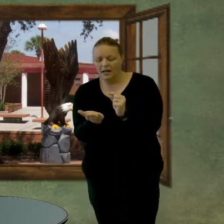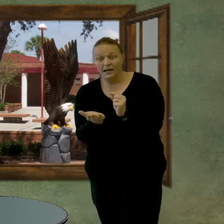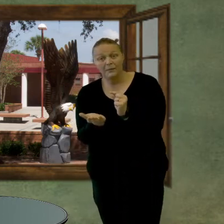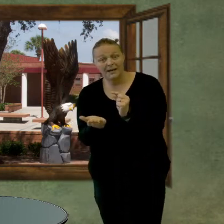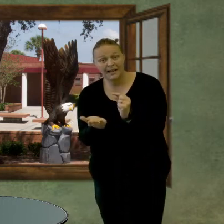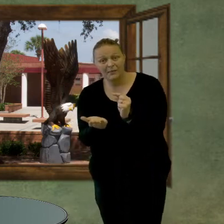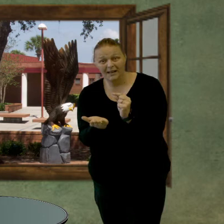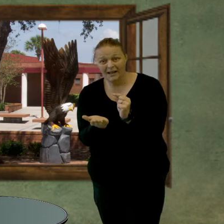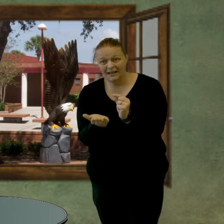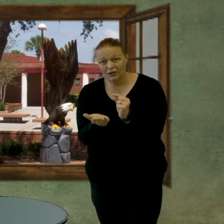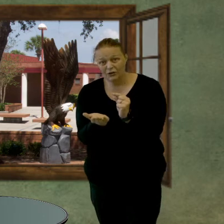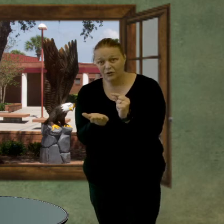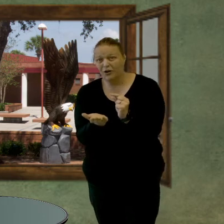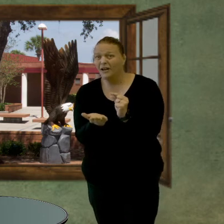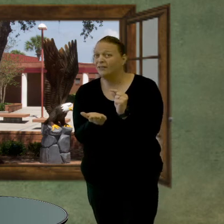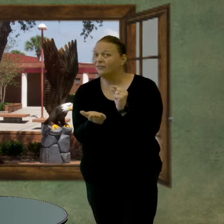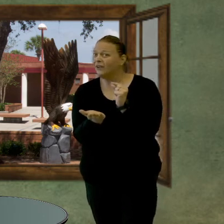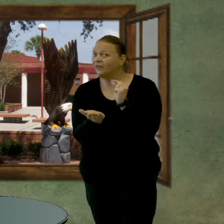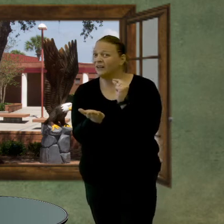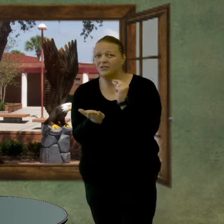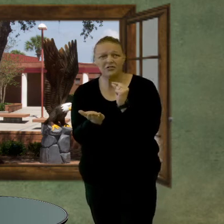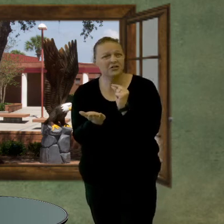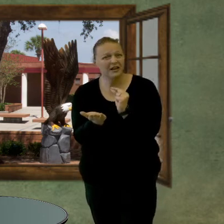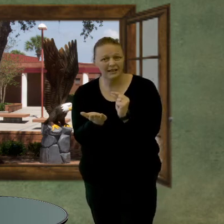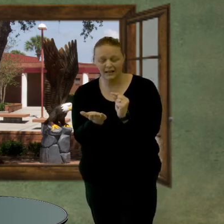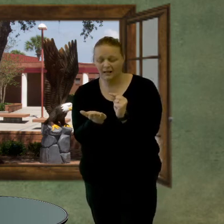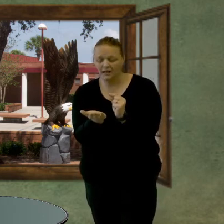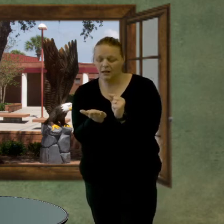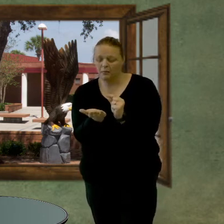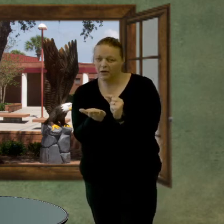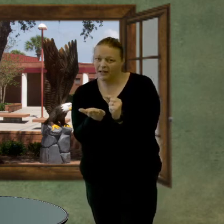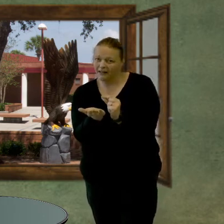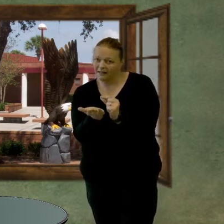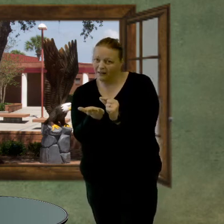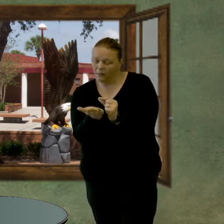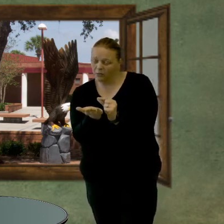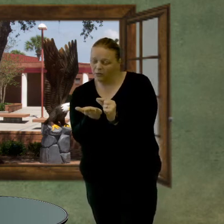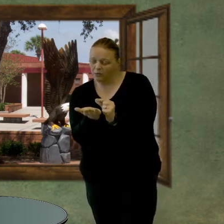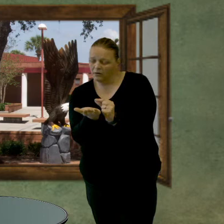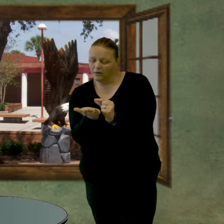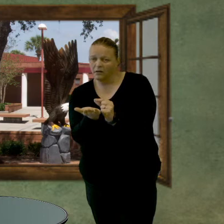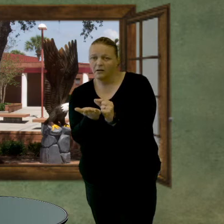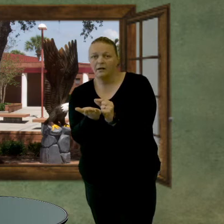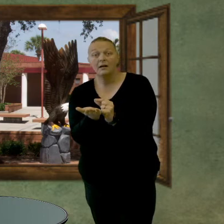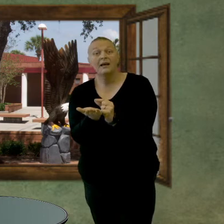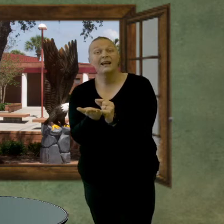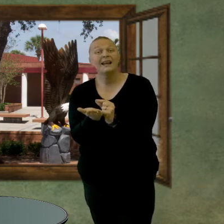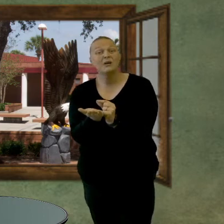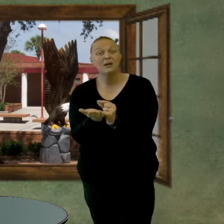I'm going to take my tiny little straw and very gently put it inside the bubble. And now I'm going to blow